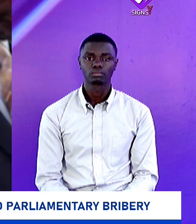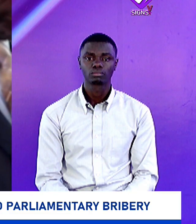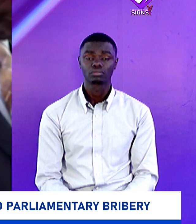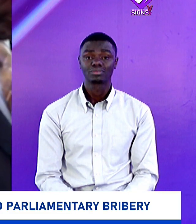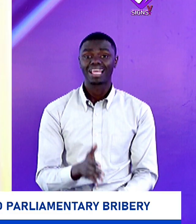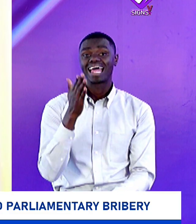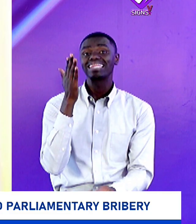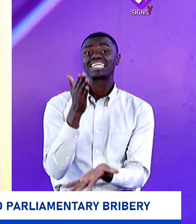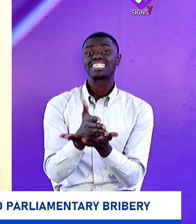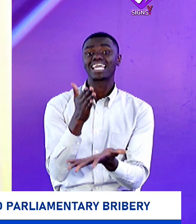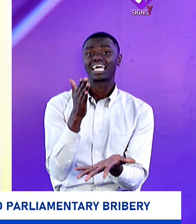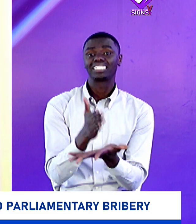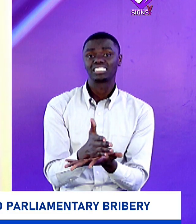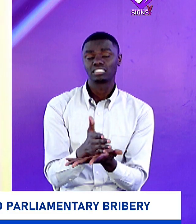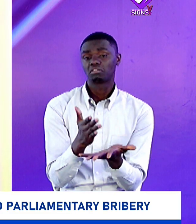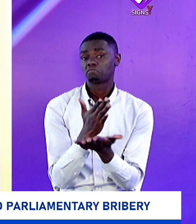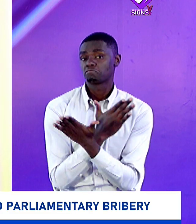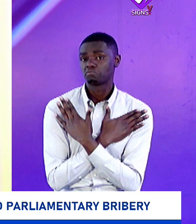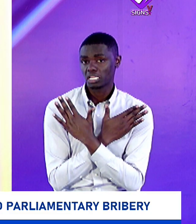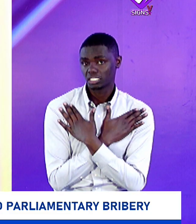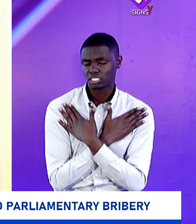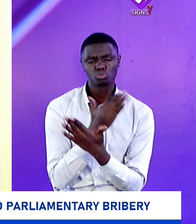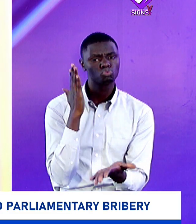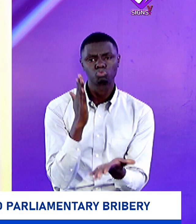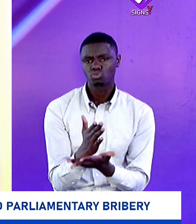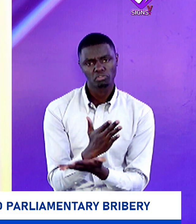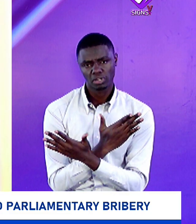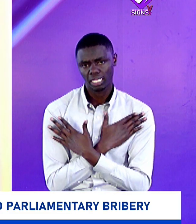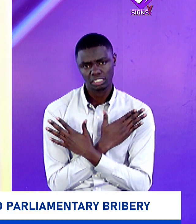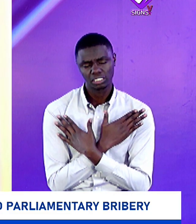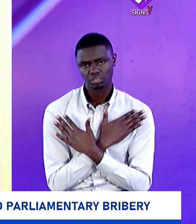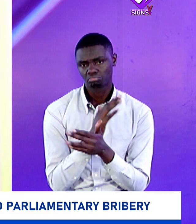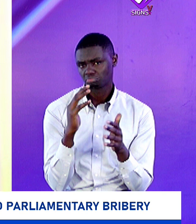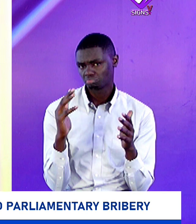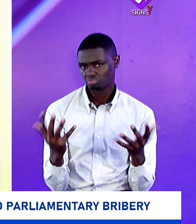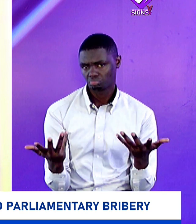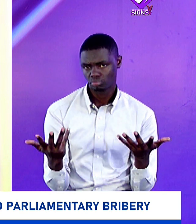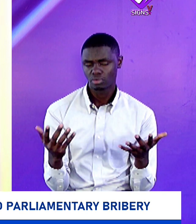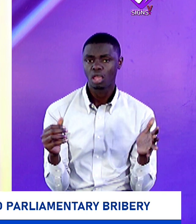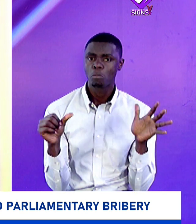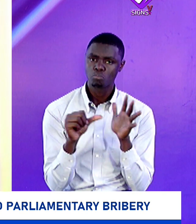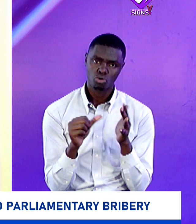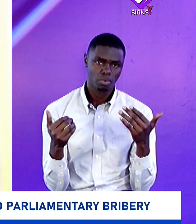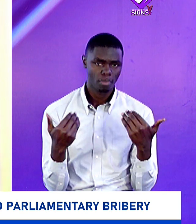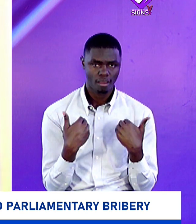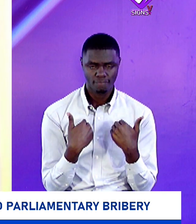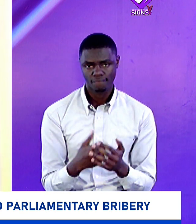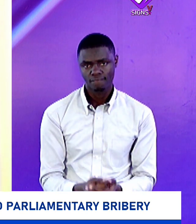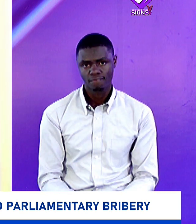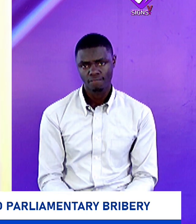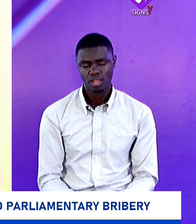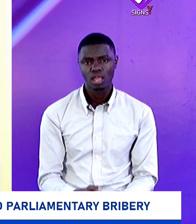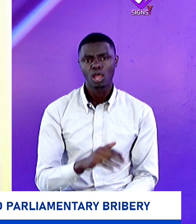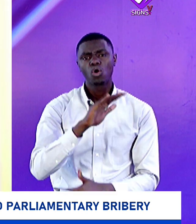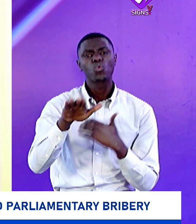The reality, friends, the reality is that there is a problem. And we all